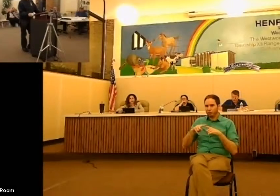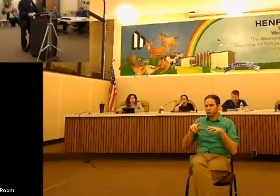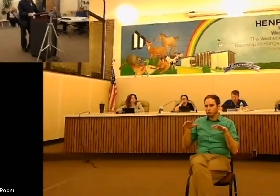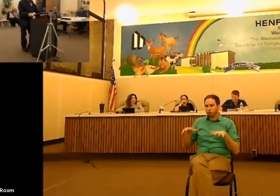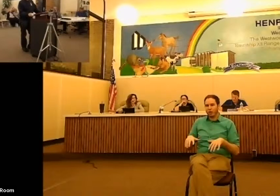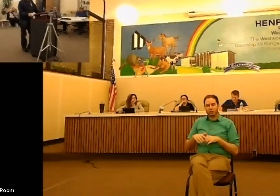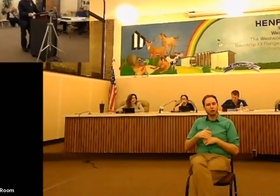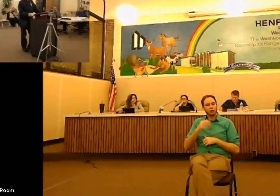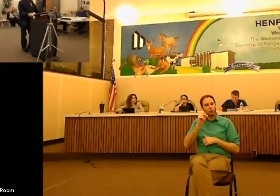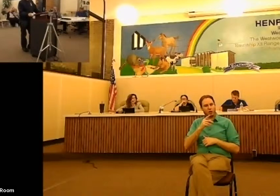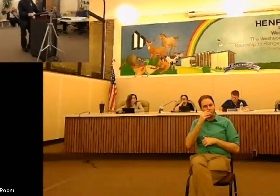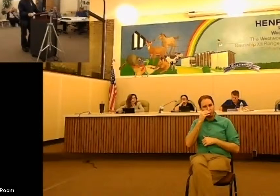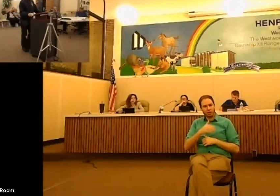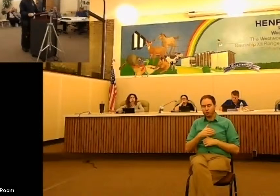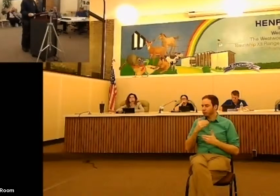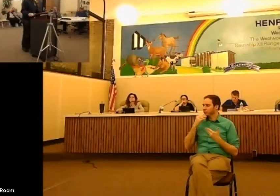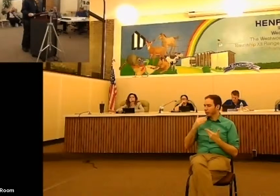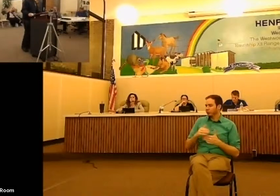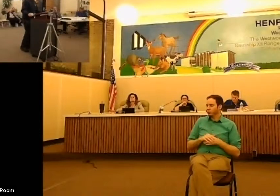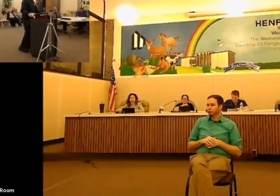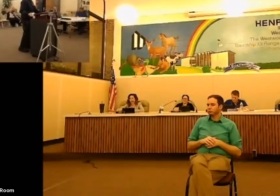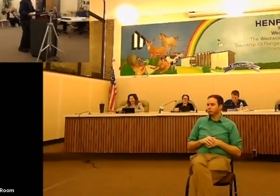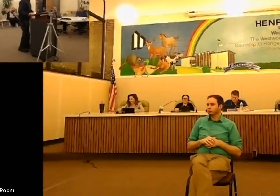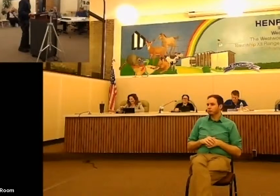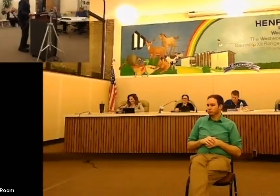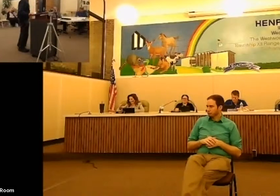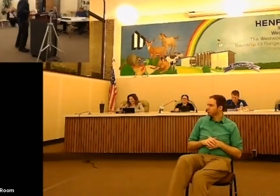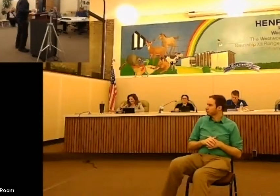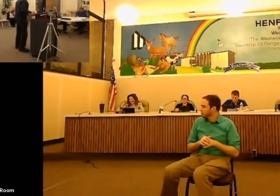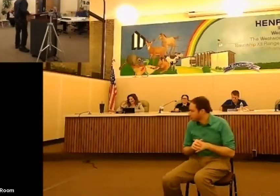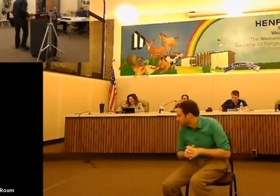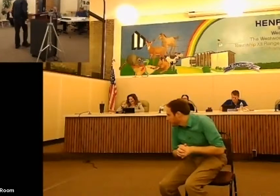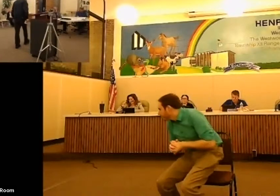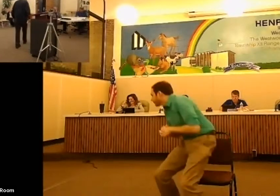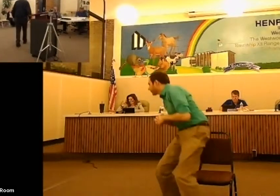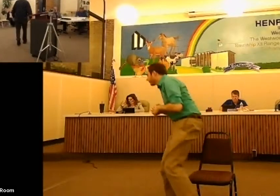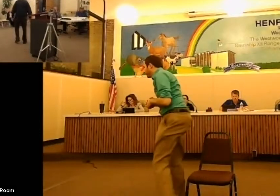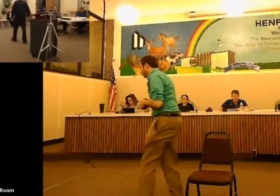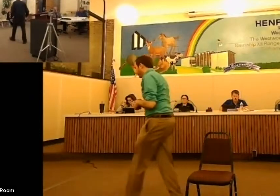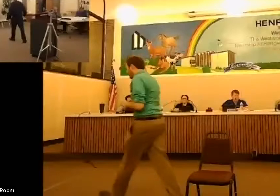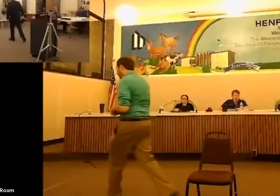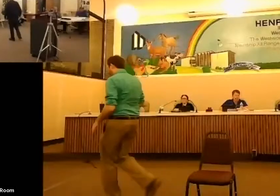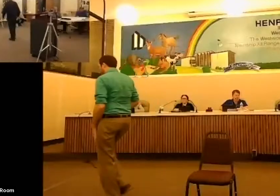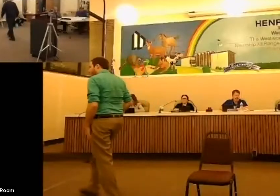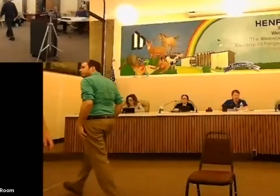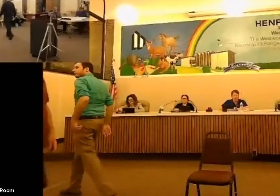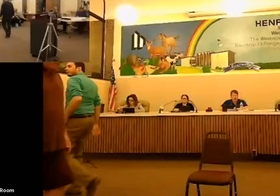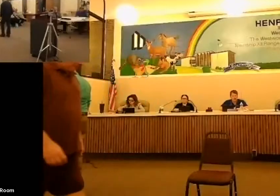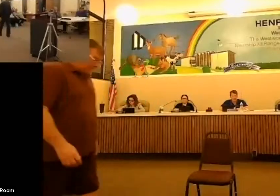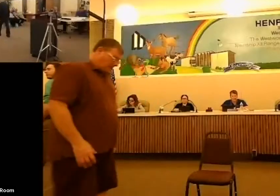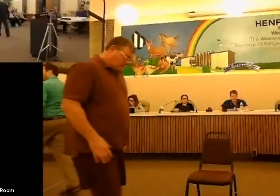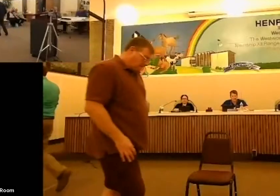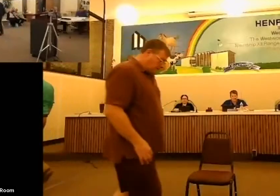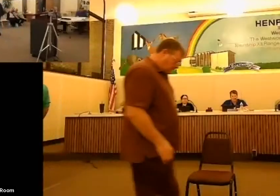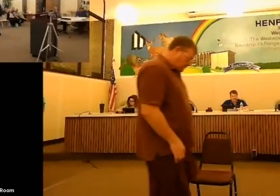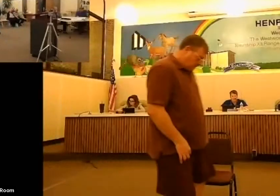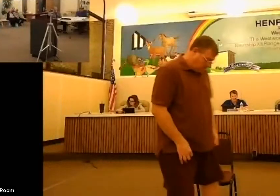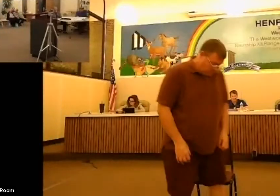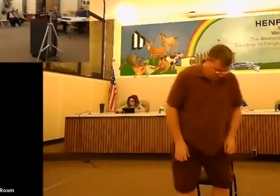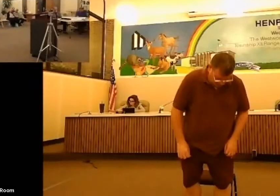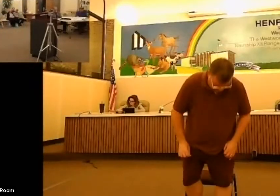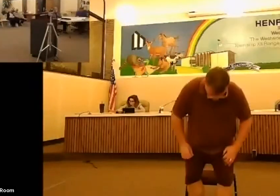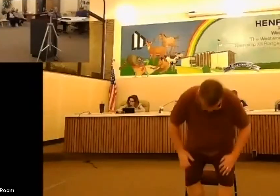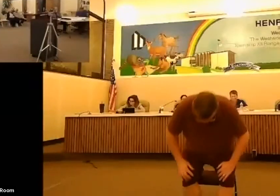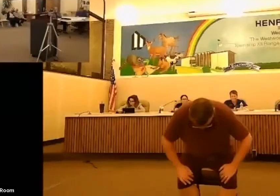Okay, thank you. Thank you. Have a good day. You Thank too. you. Becky, someone